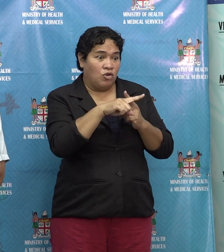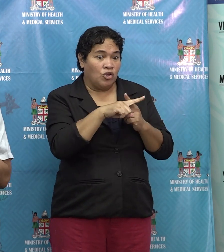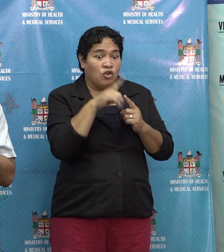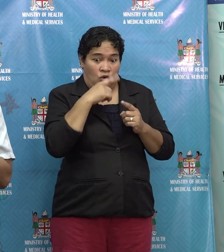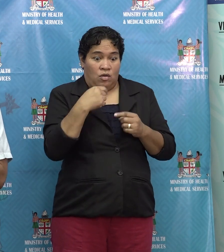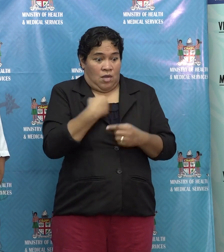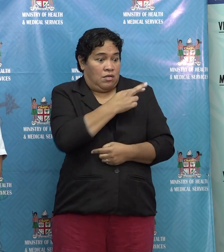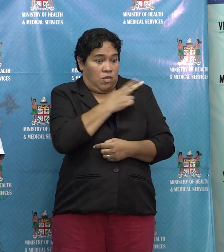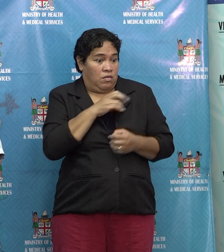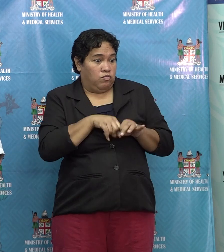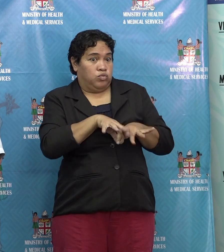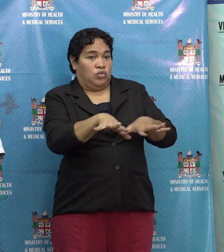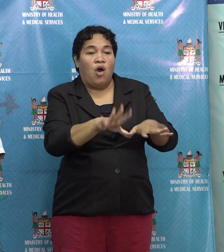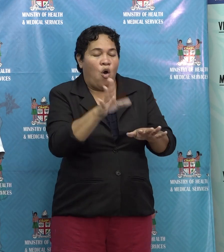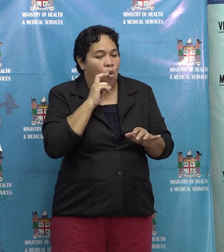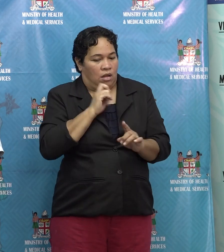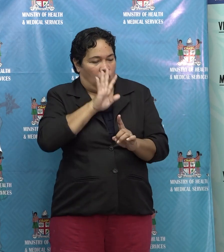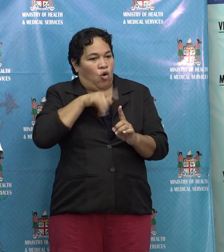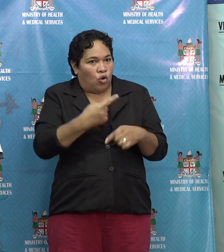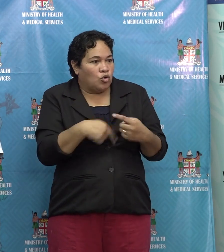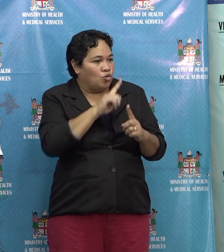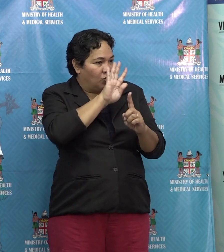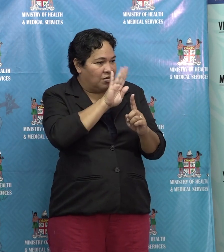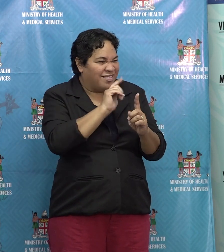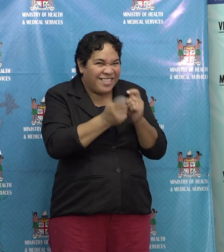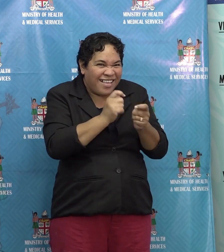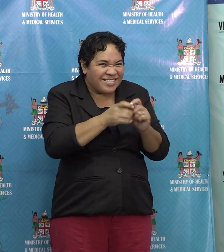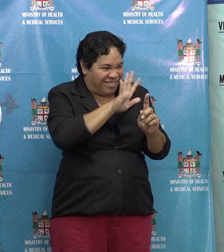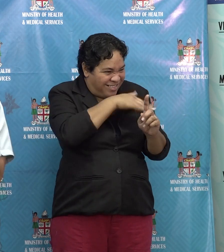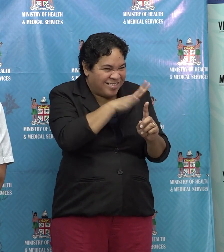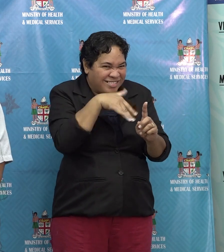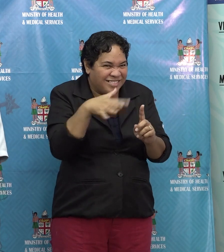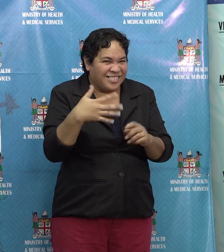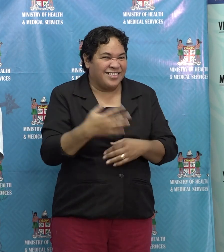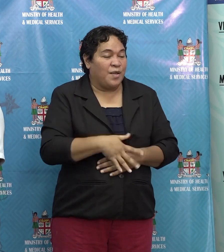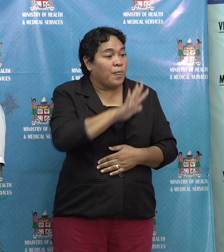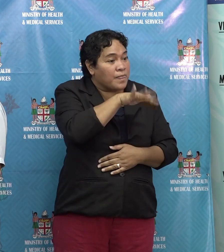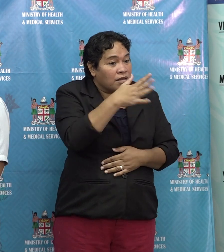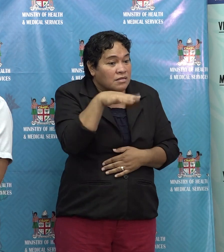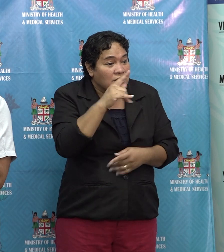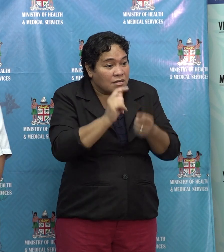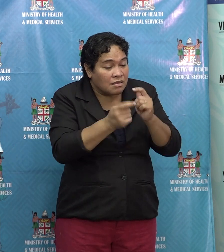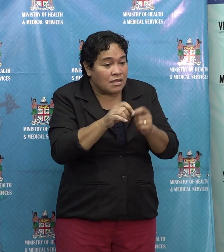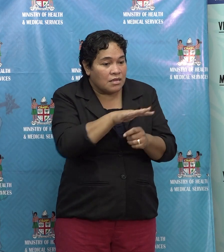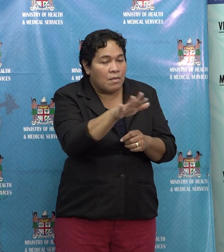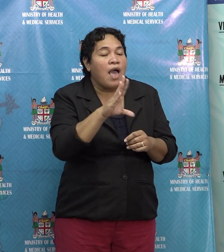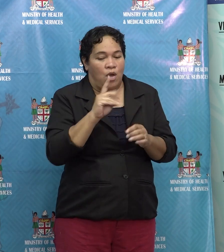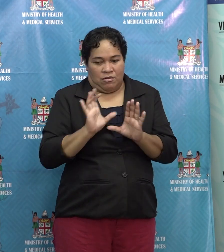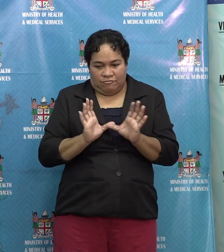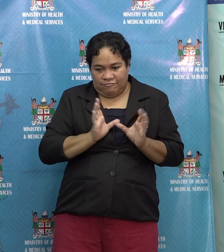you get separated so early that, you get a pure pool of positive people and a pure pool of negative people.